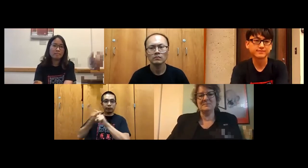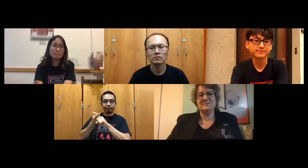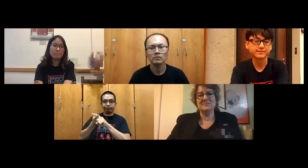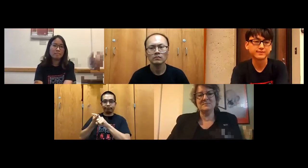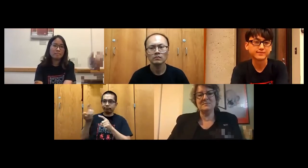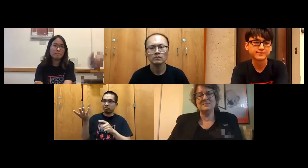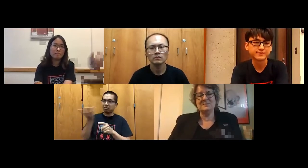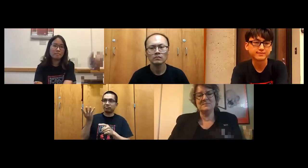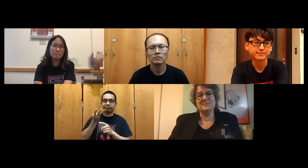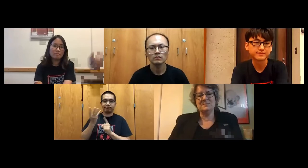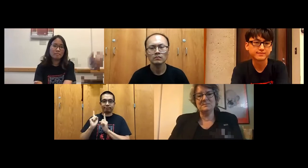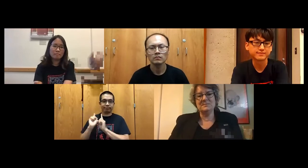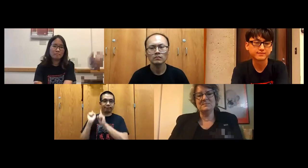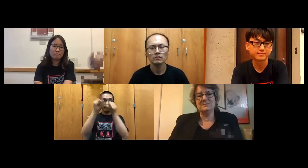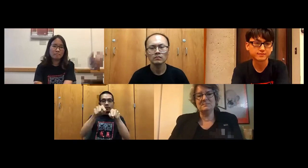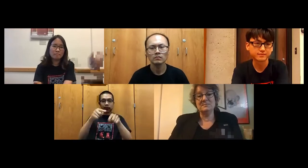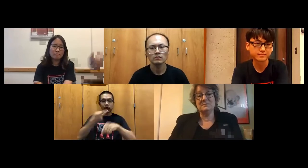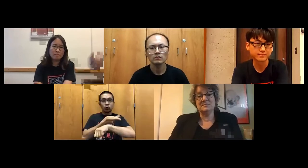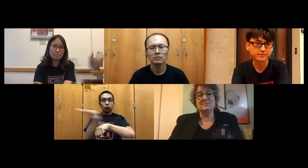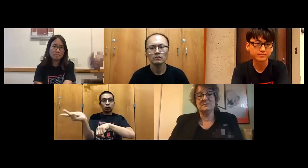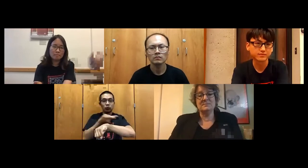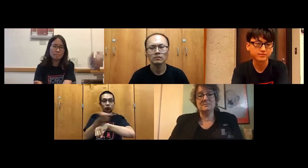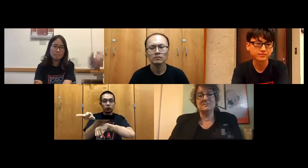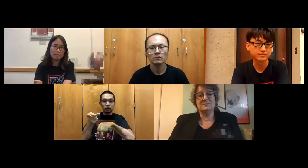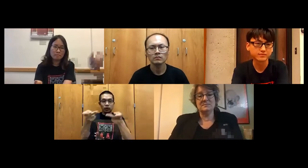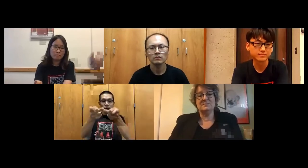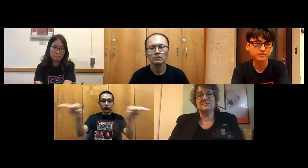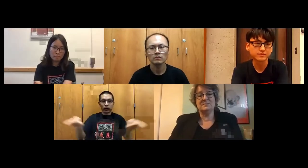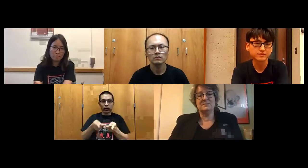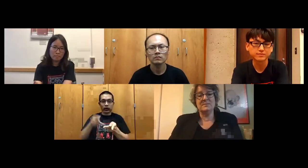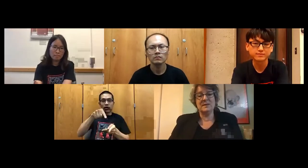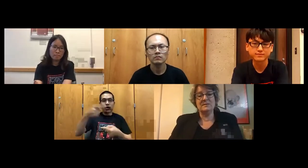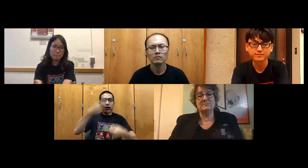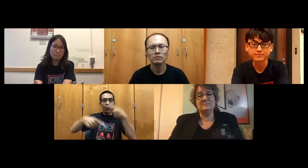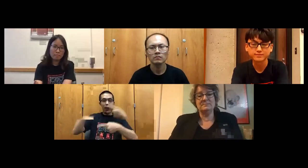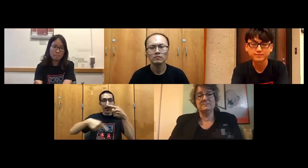On the weekends, deaf friends, there were 4 of us, we would go out to a